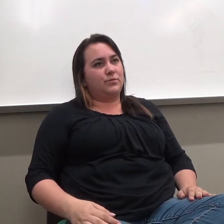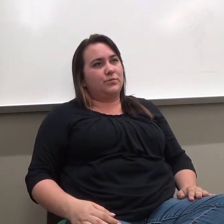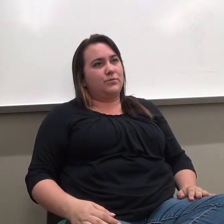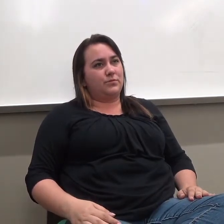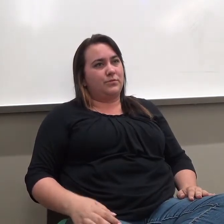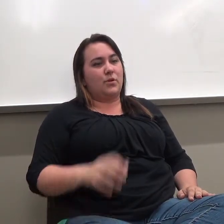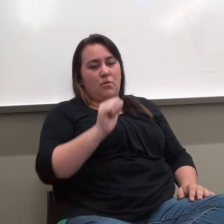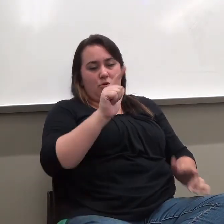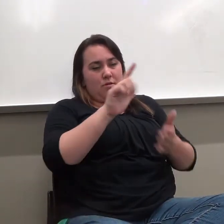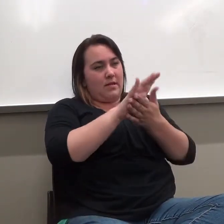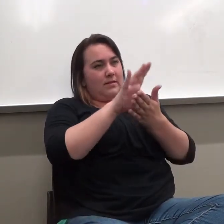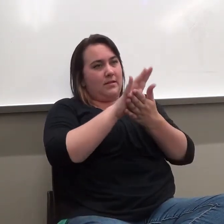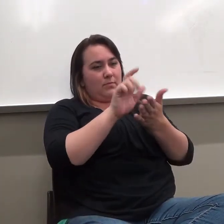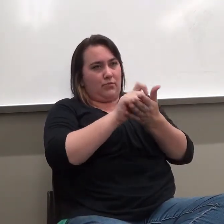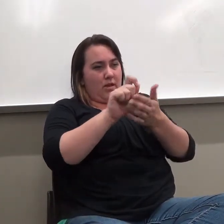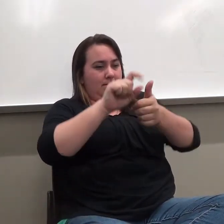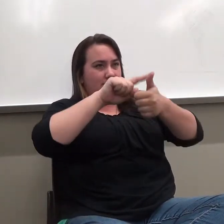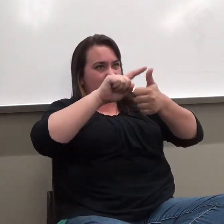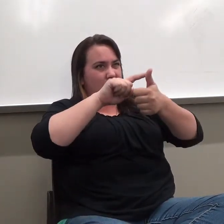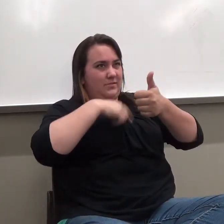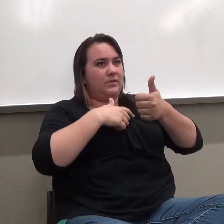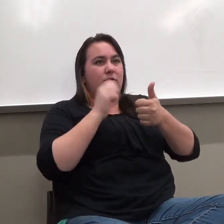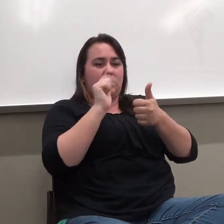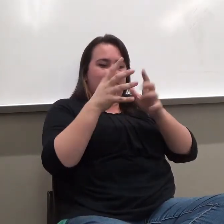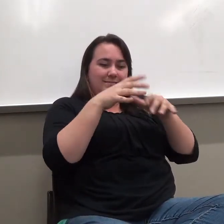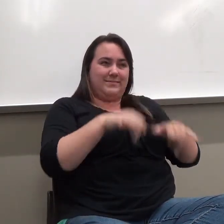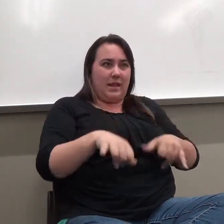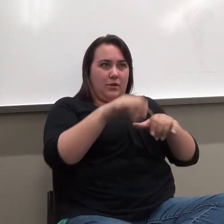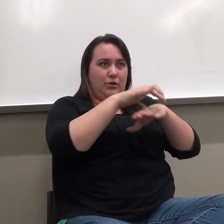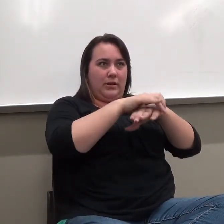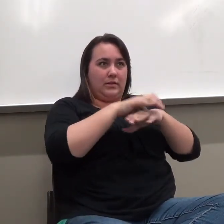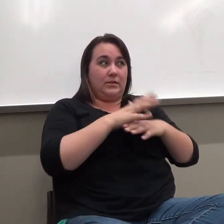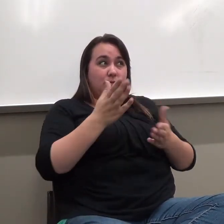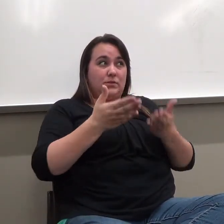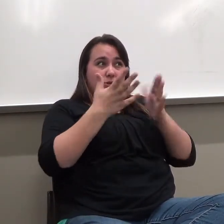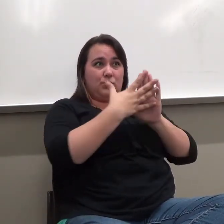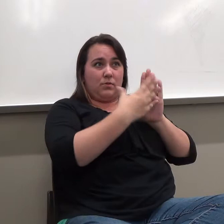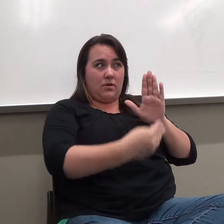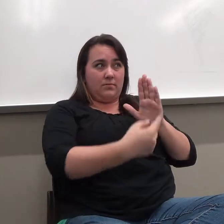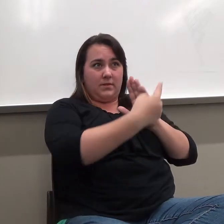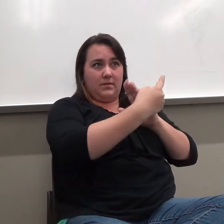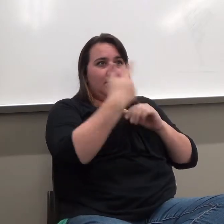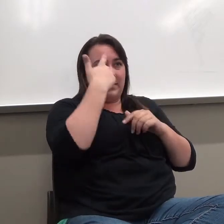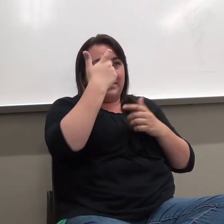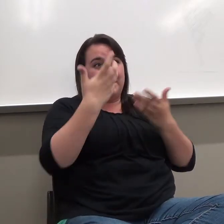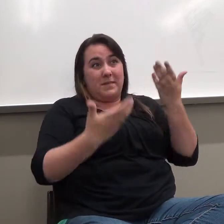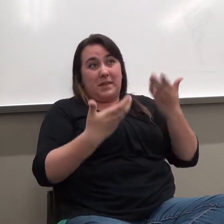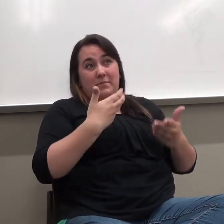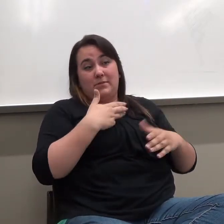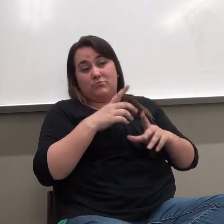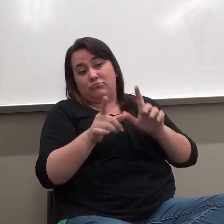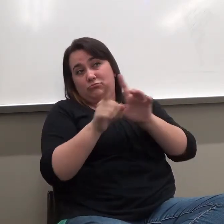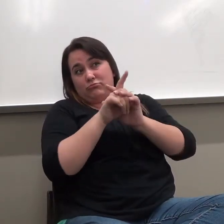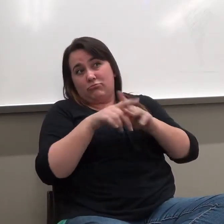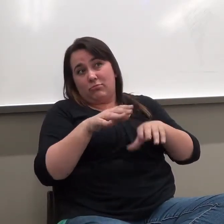okay? I would strongly suggest people are taking notes on this because this may be a test later